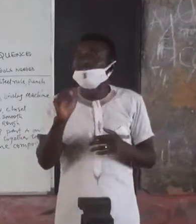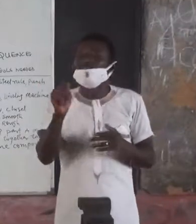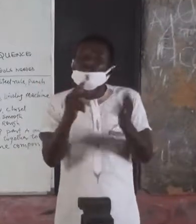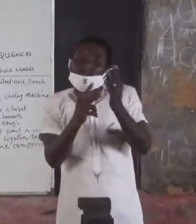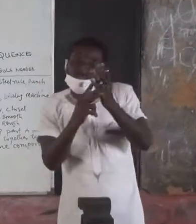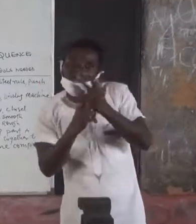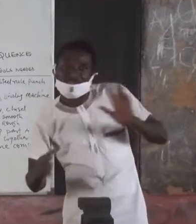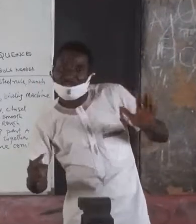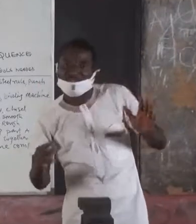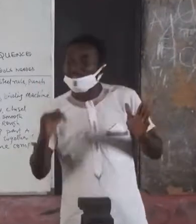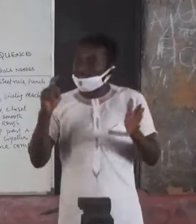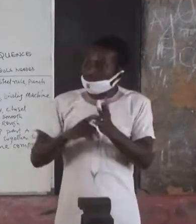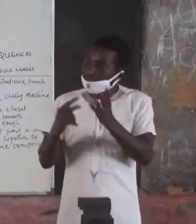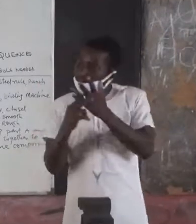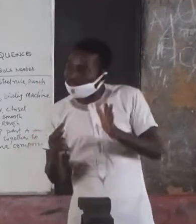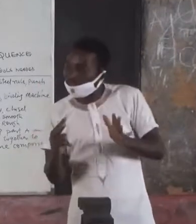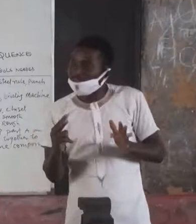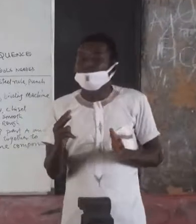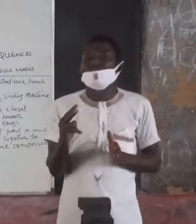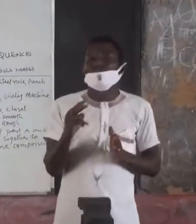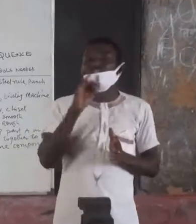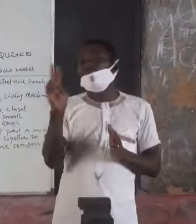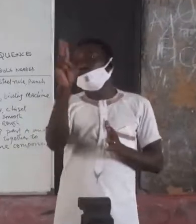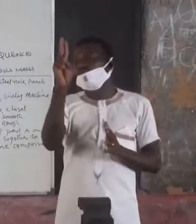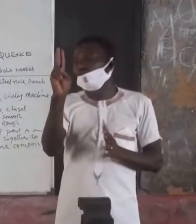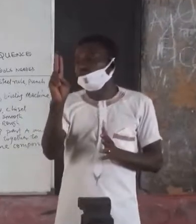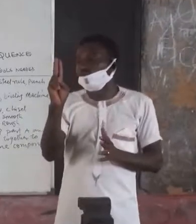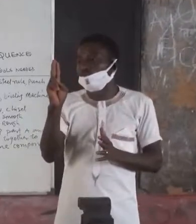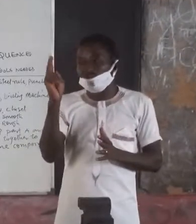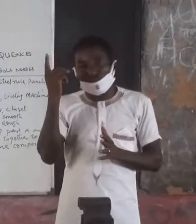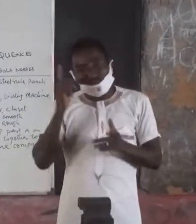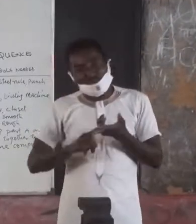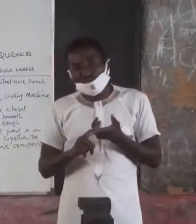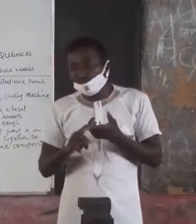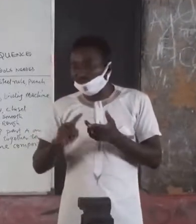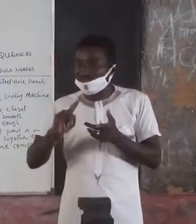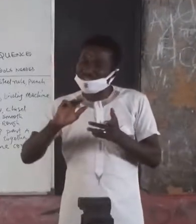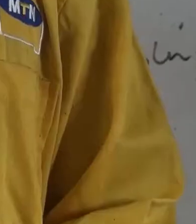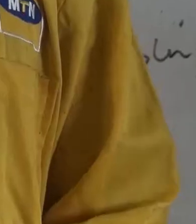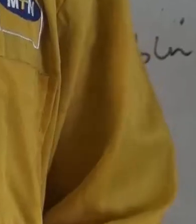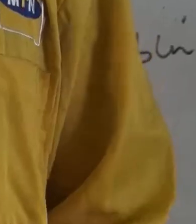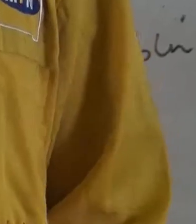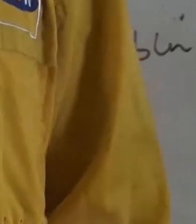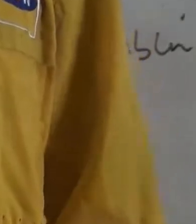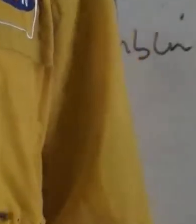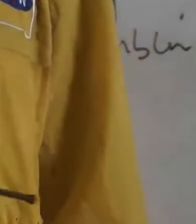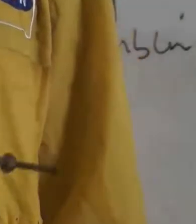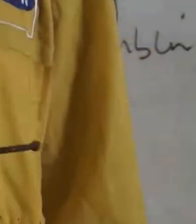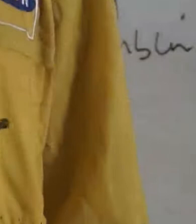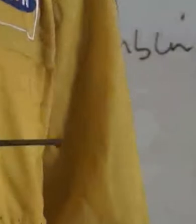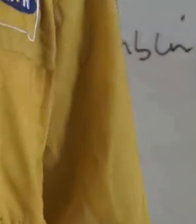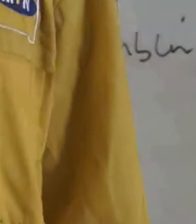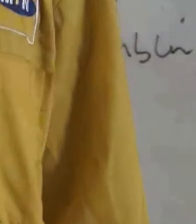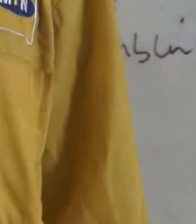divider. This divider is used to scribe arcs